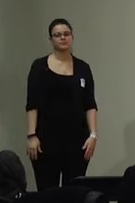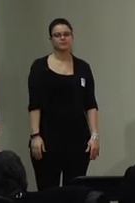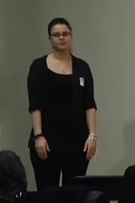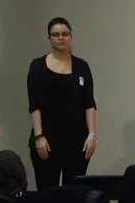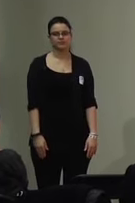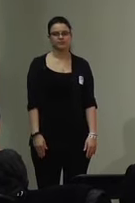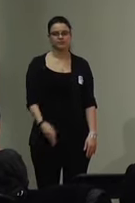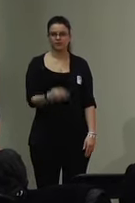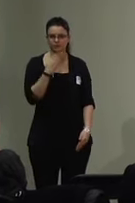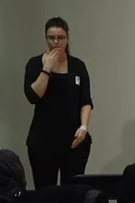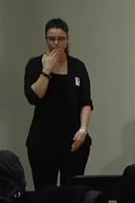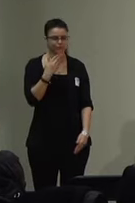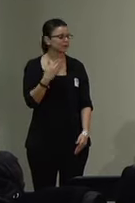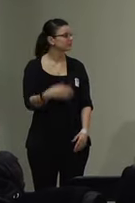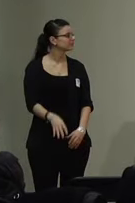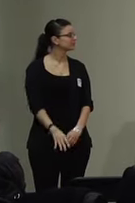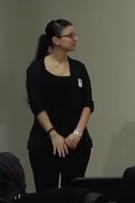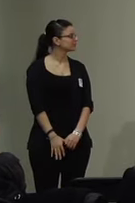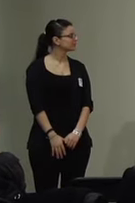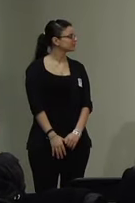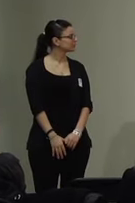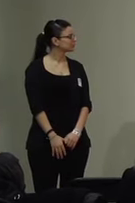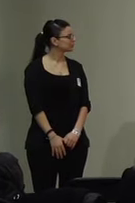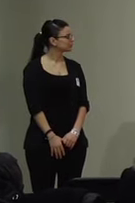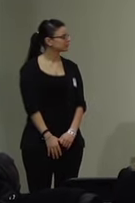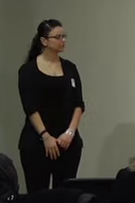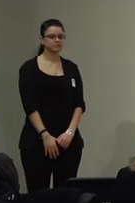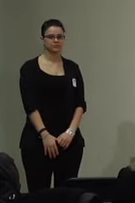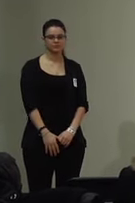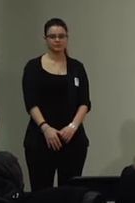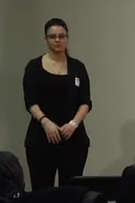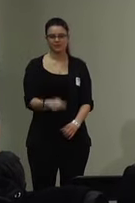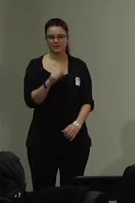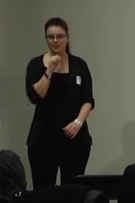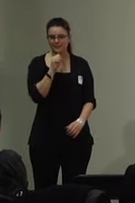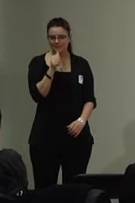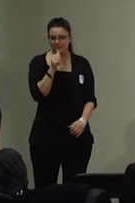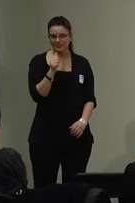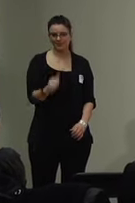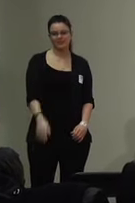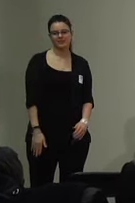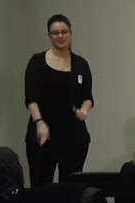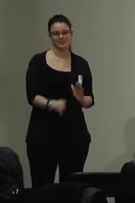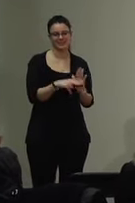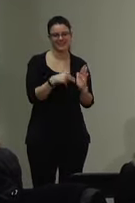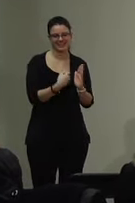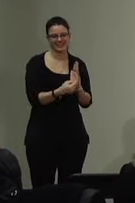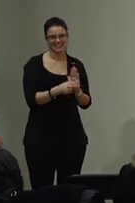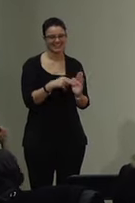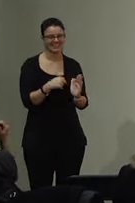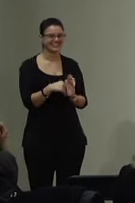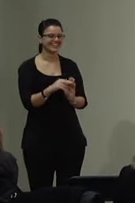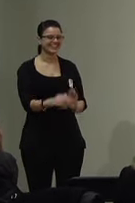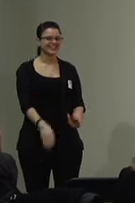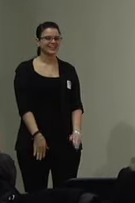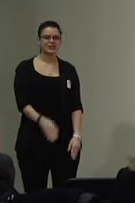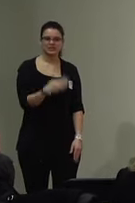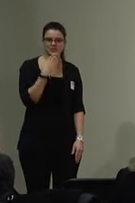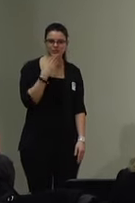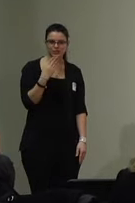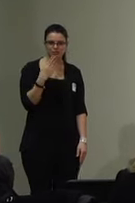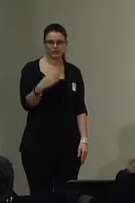quick and easy. The nut butters, peanut, almond, cashew, whatever you find in your area, it's a really good source of protein. And if you just want a